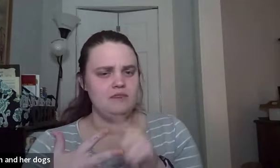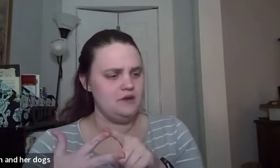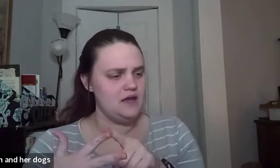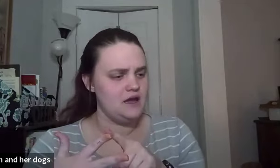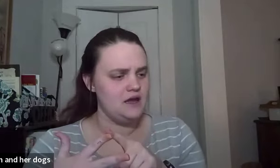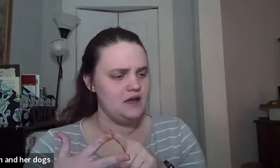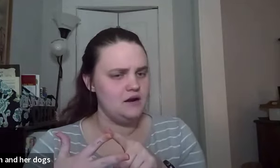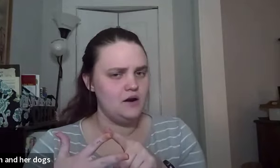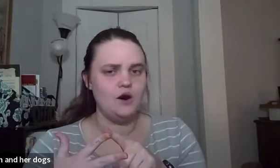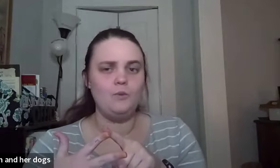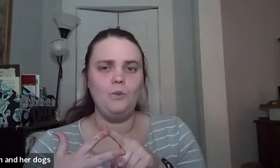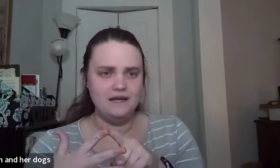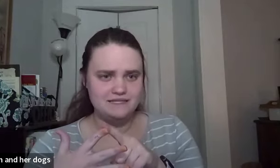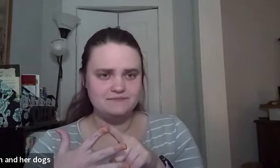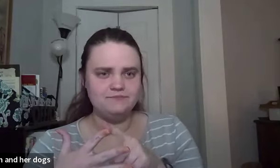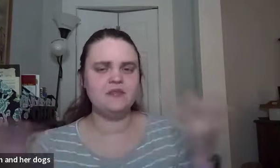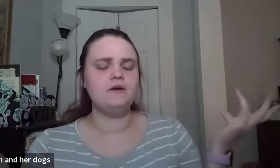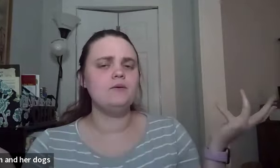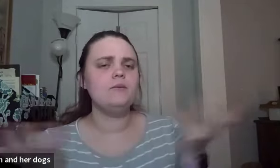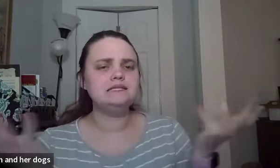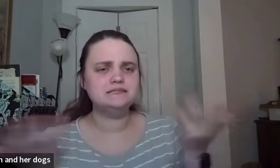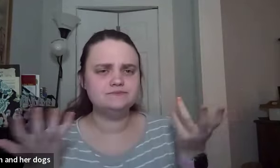Then we had our what, what.